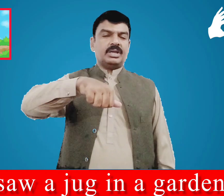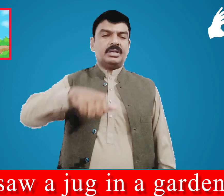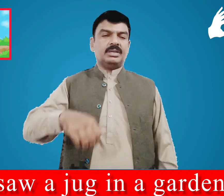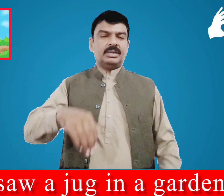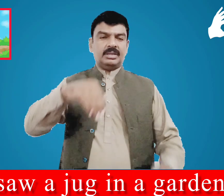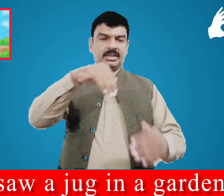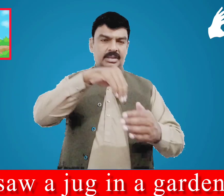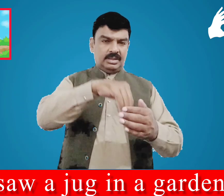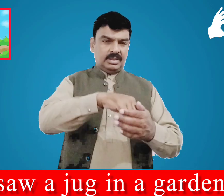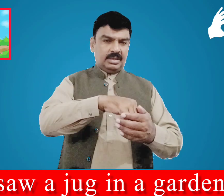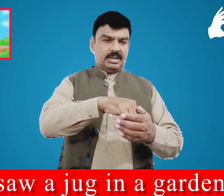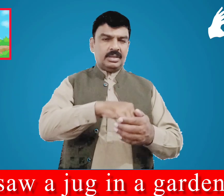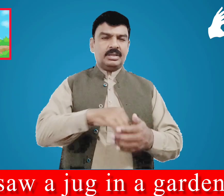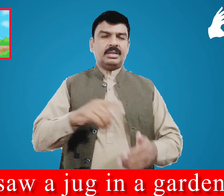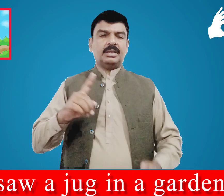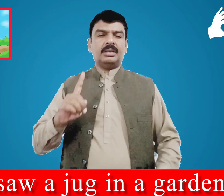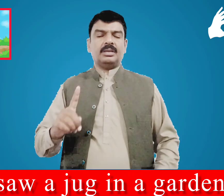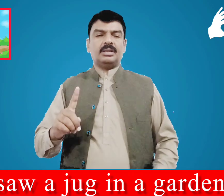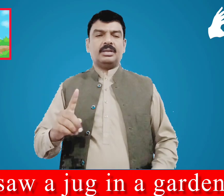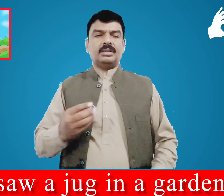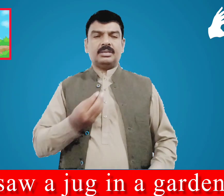jug in a